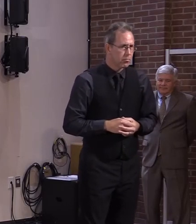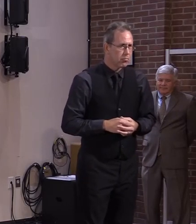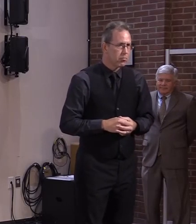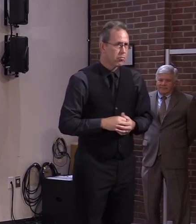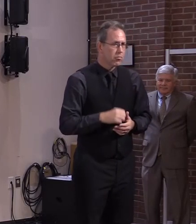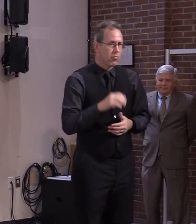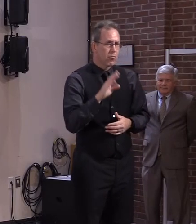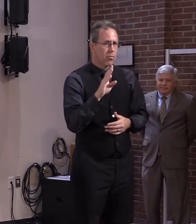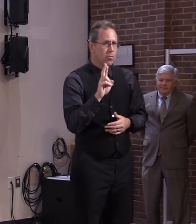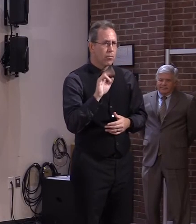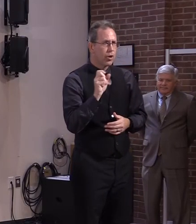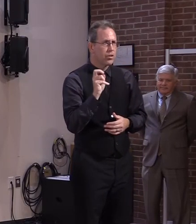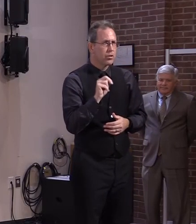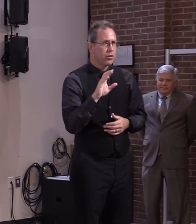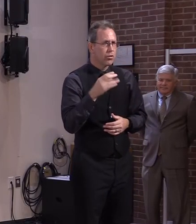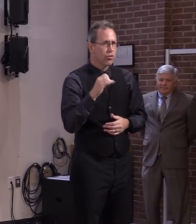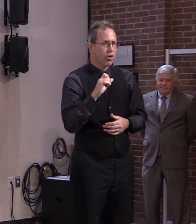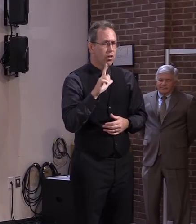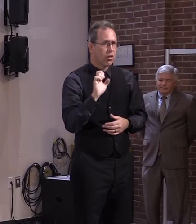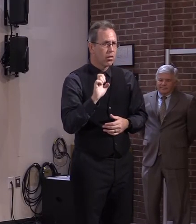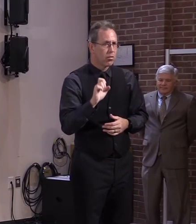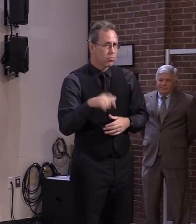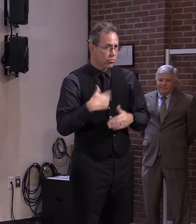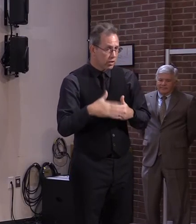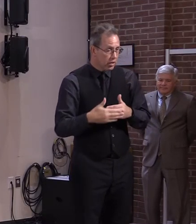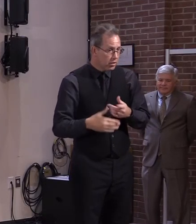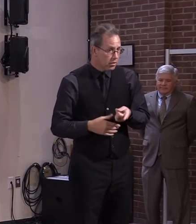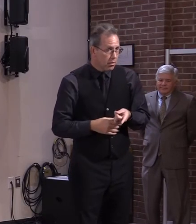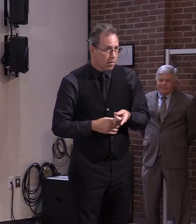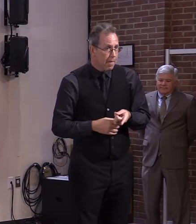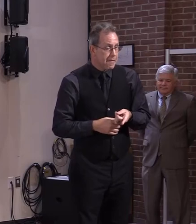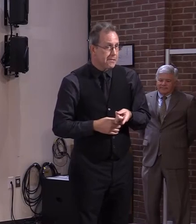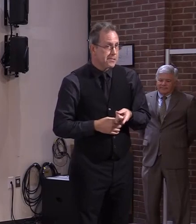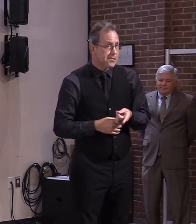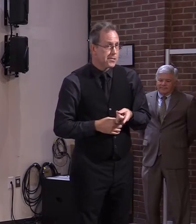Joe, the Barton Chronicle. Joseph Gresser, Barton